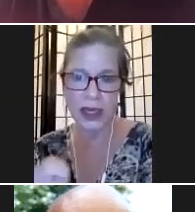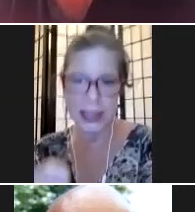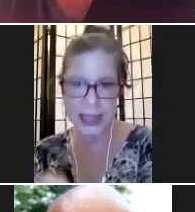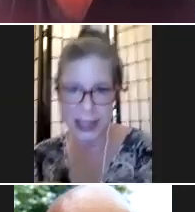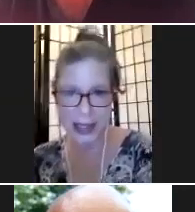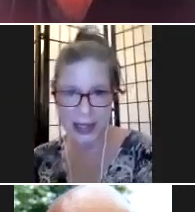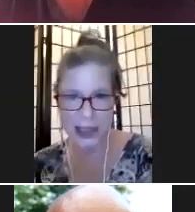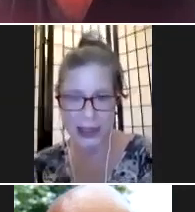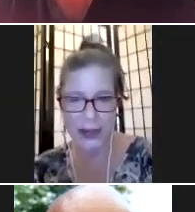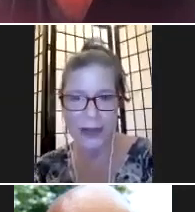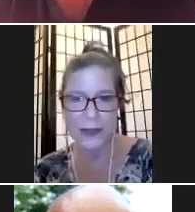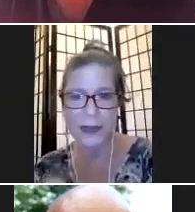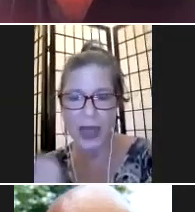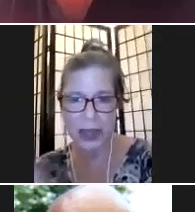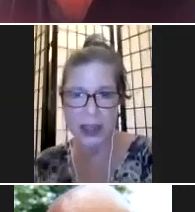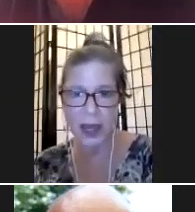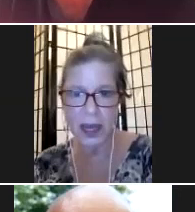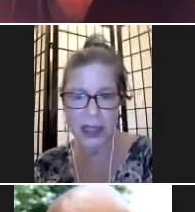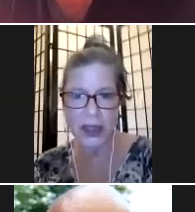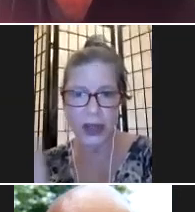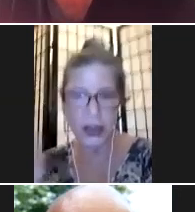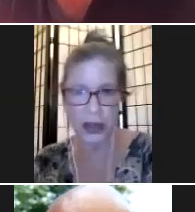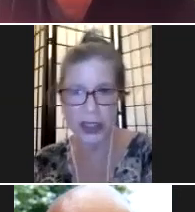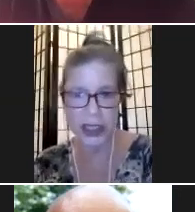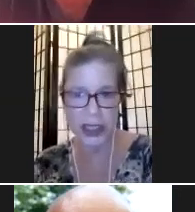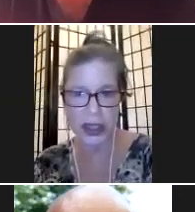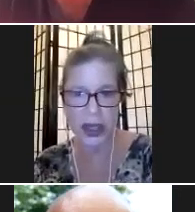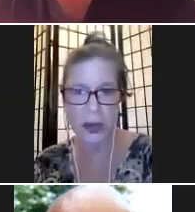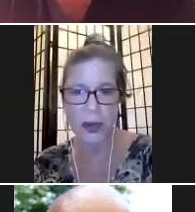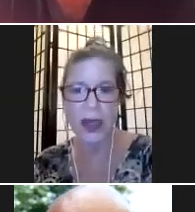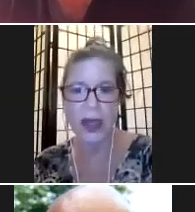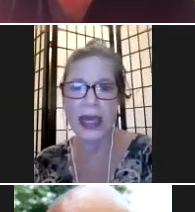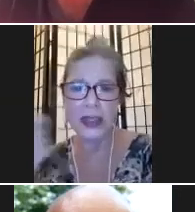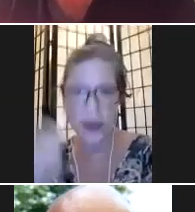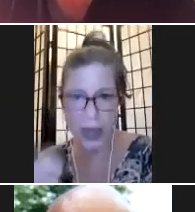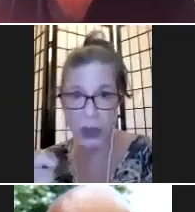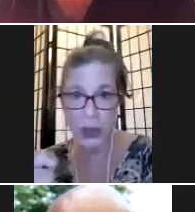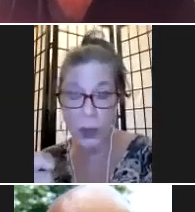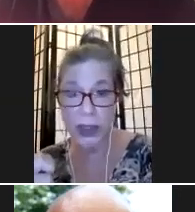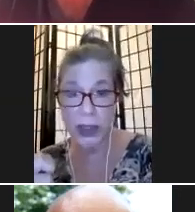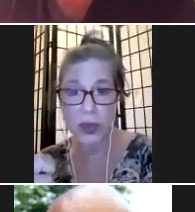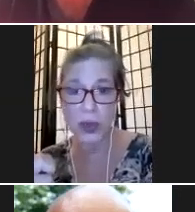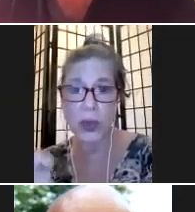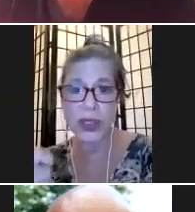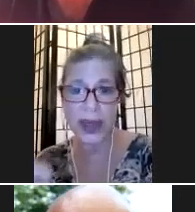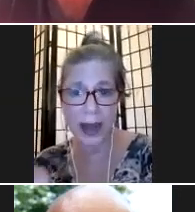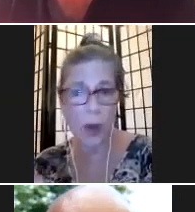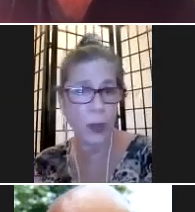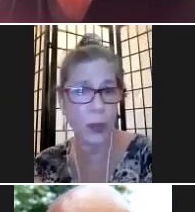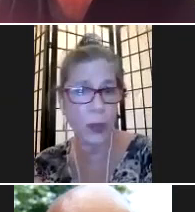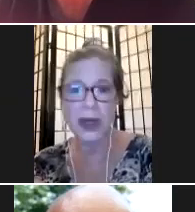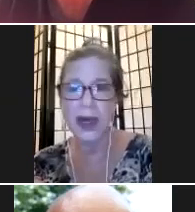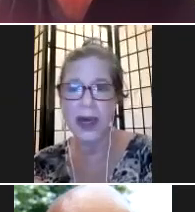getting assistance at the time that I started 36 years ago. And so that's why I went to school, was to